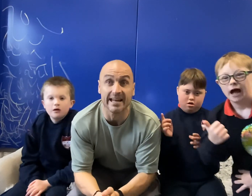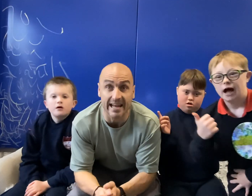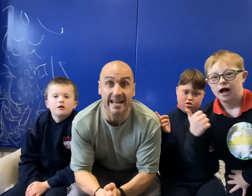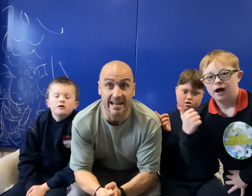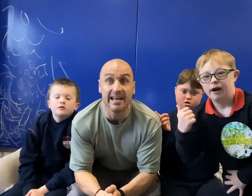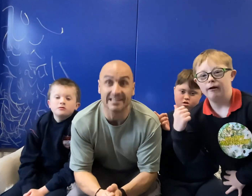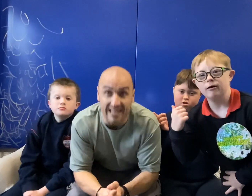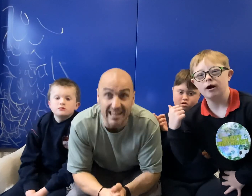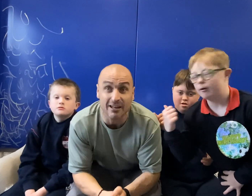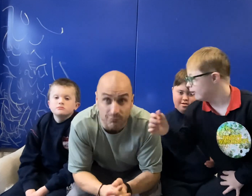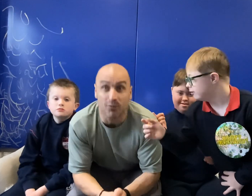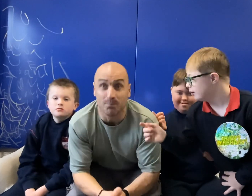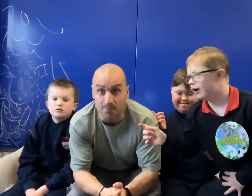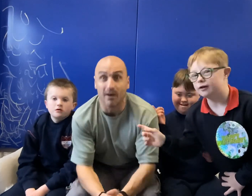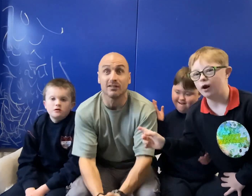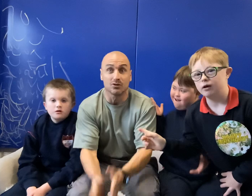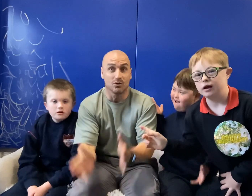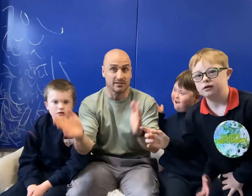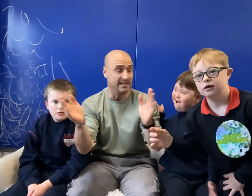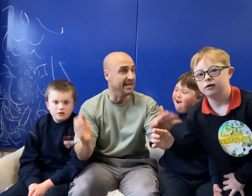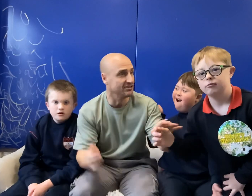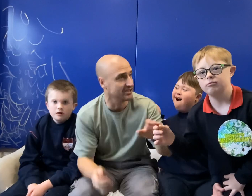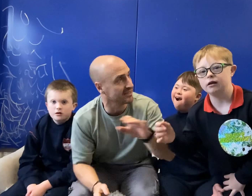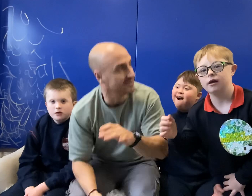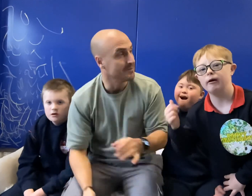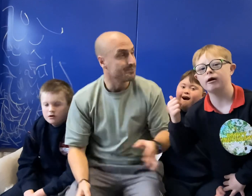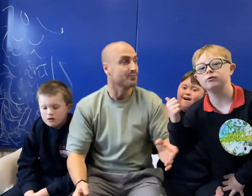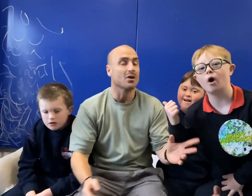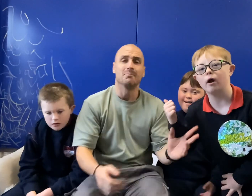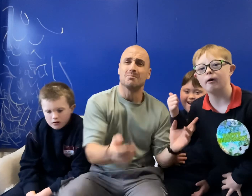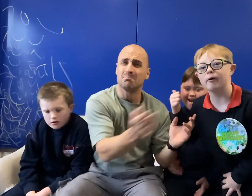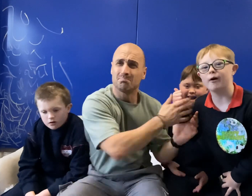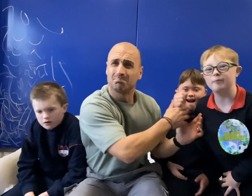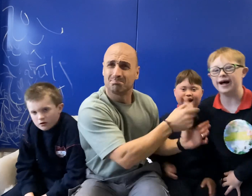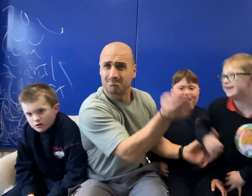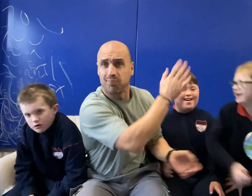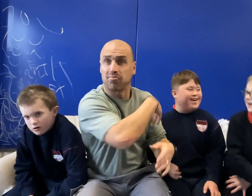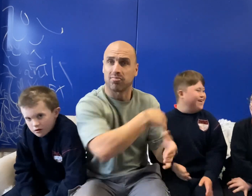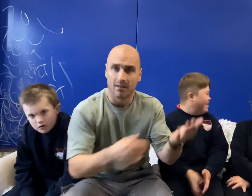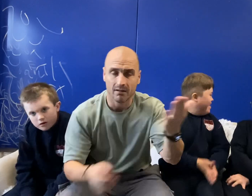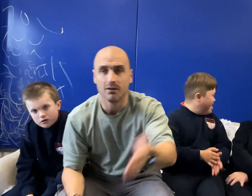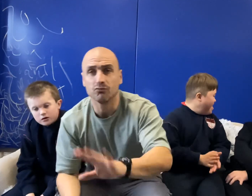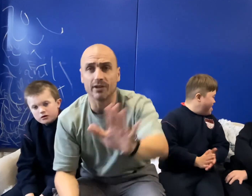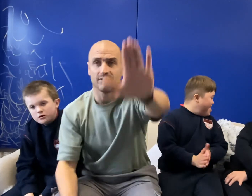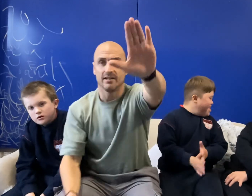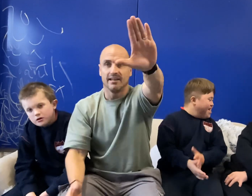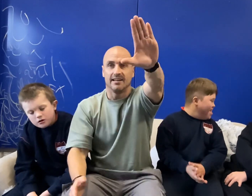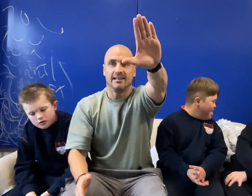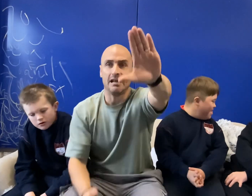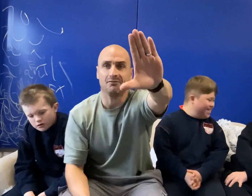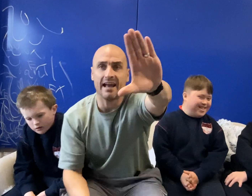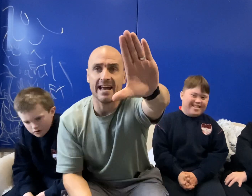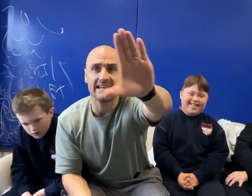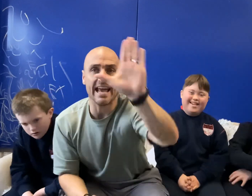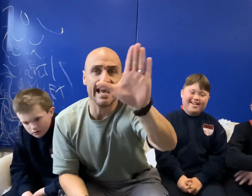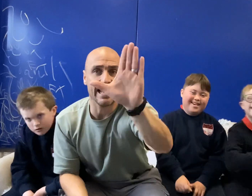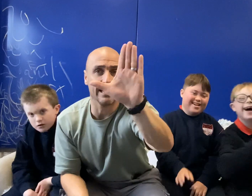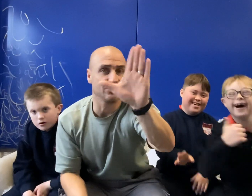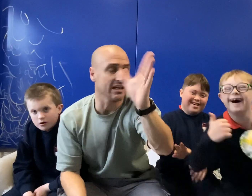GAA, Gaelic Football Association. Look at Donna, good man. Right. Left hand, L